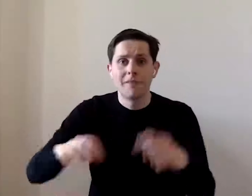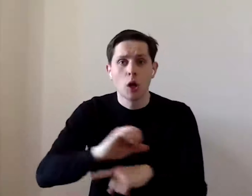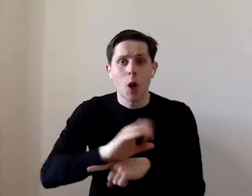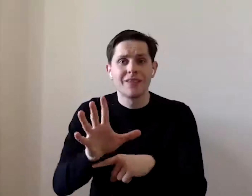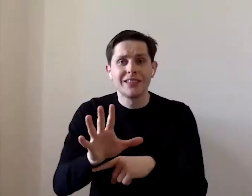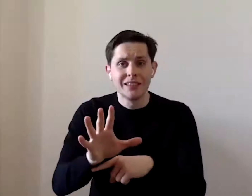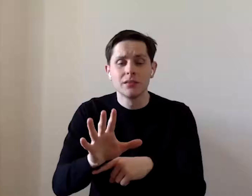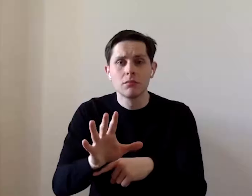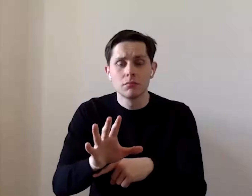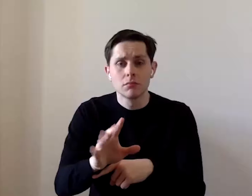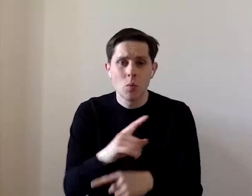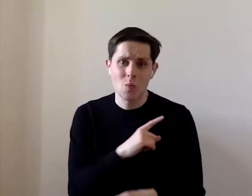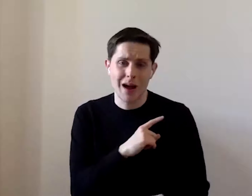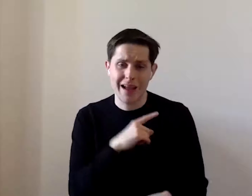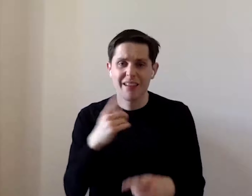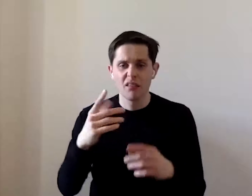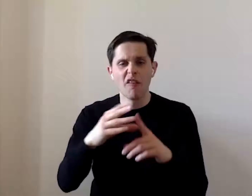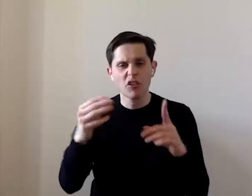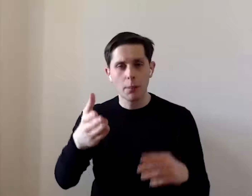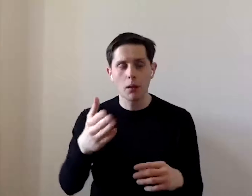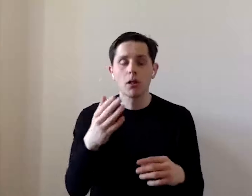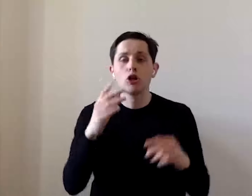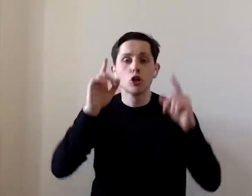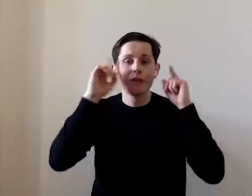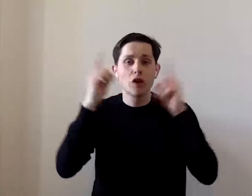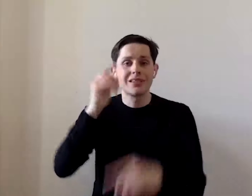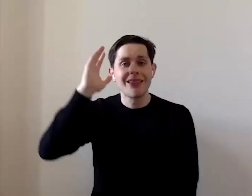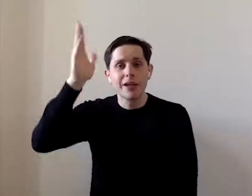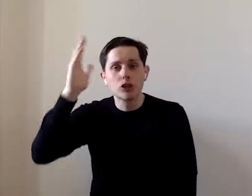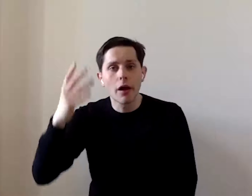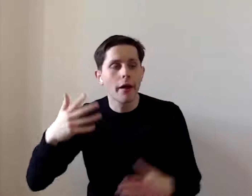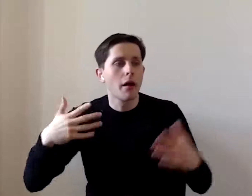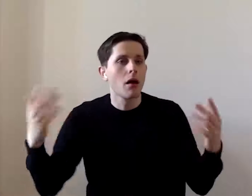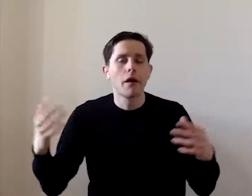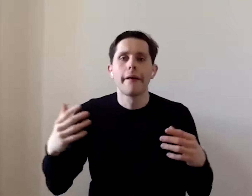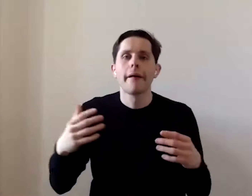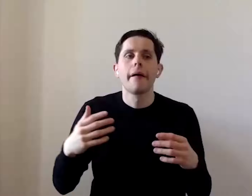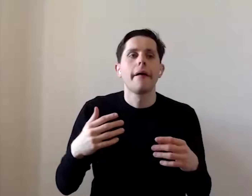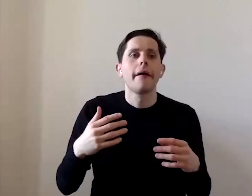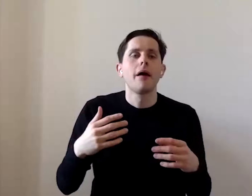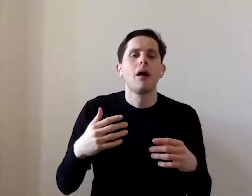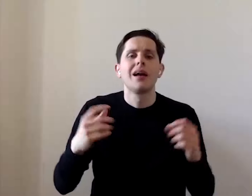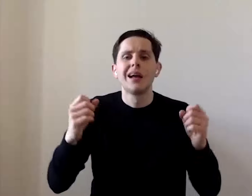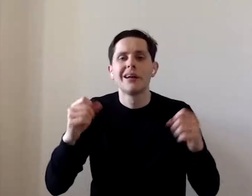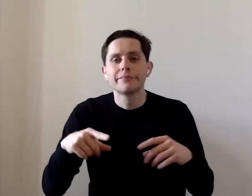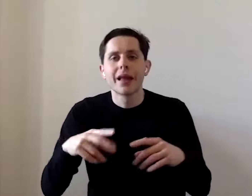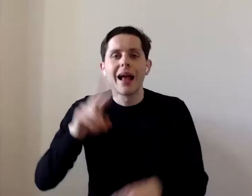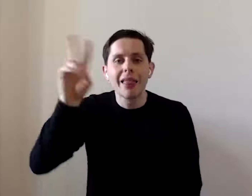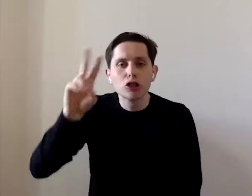me significantly more disabled. The majority of the software used by the university to hold lectures and things, I